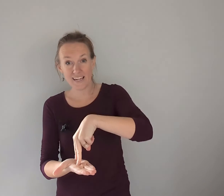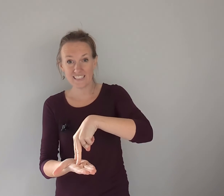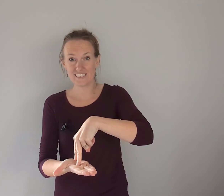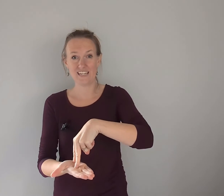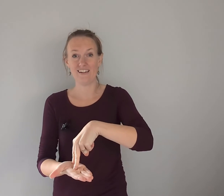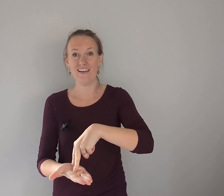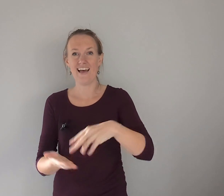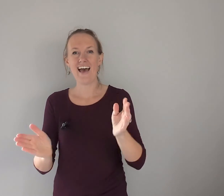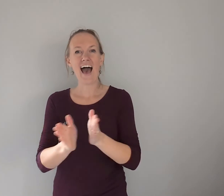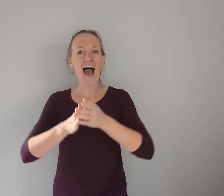resurrection.